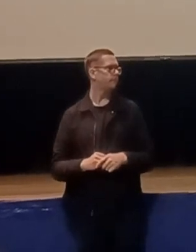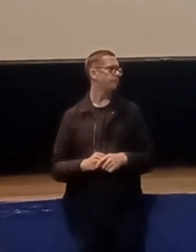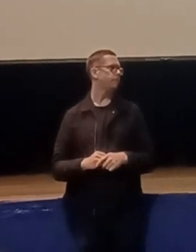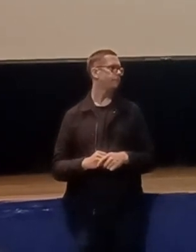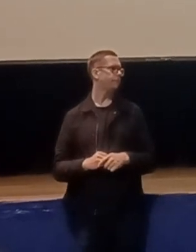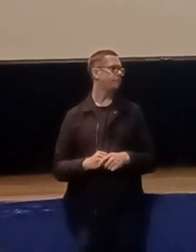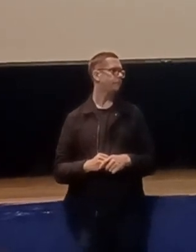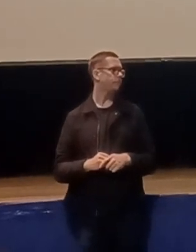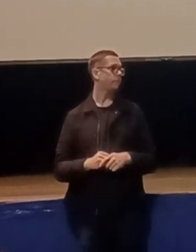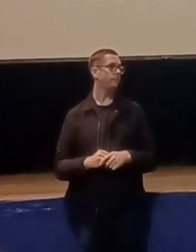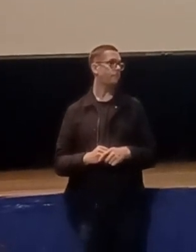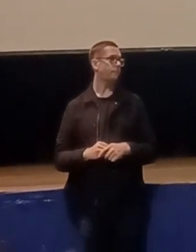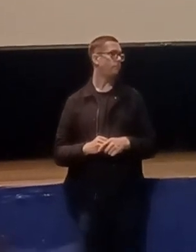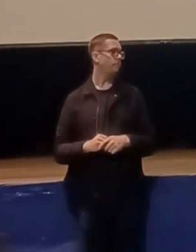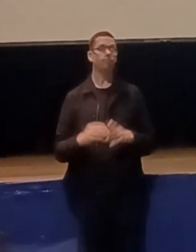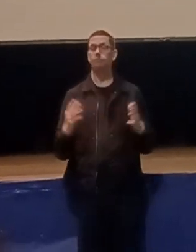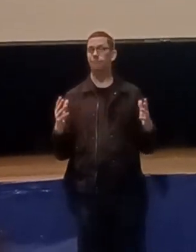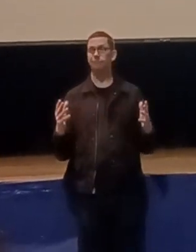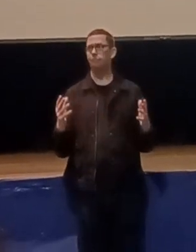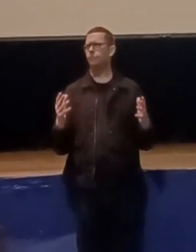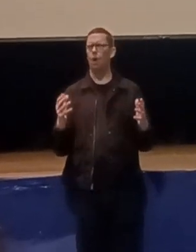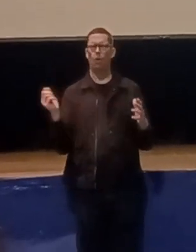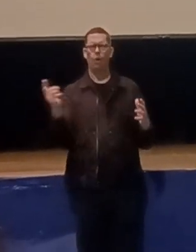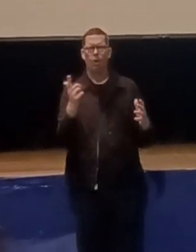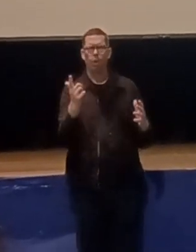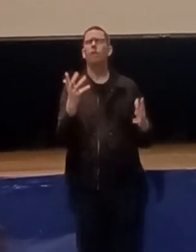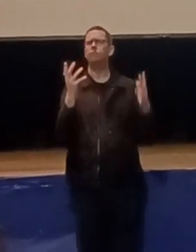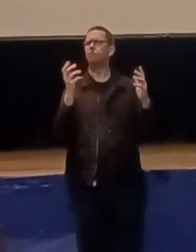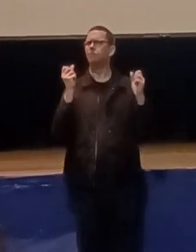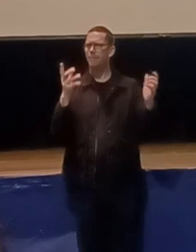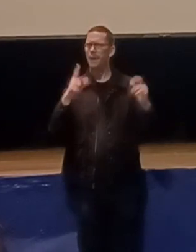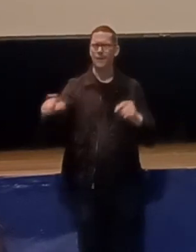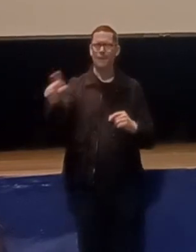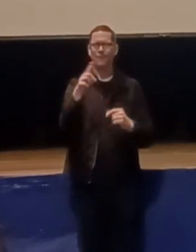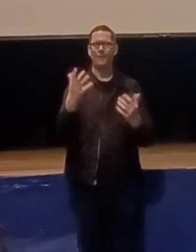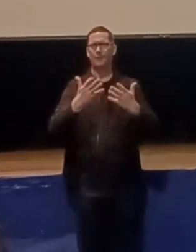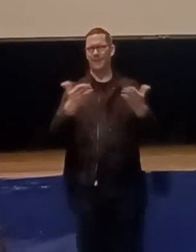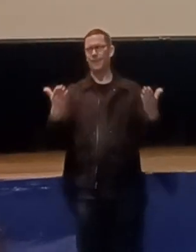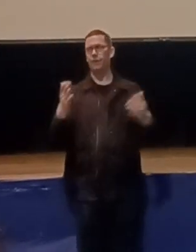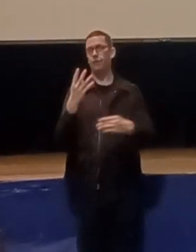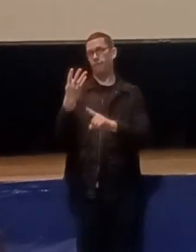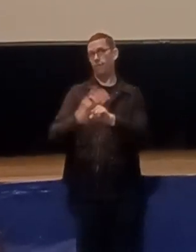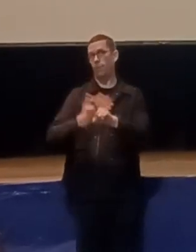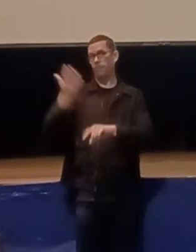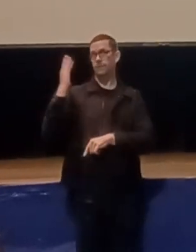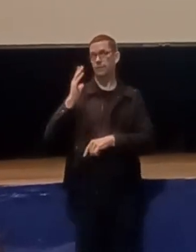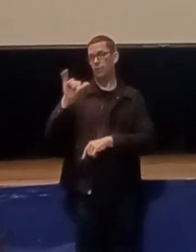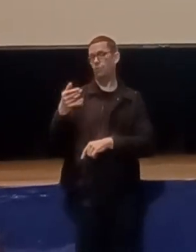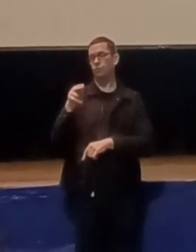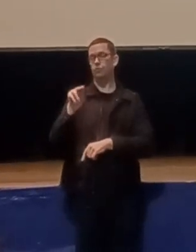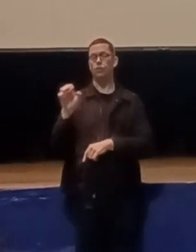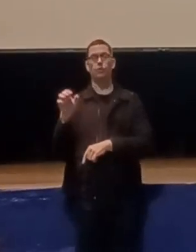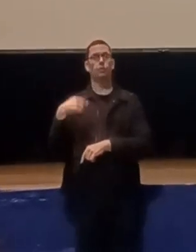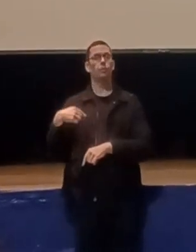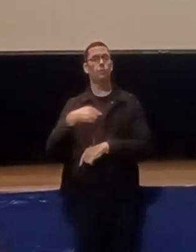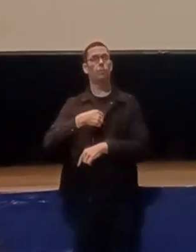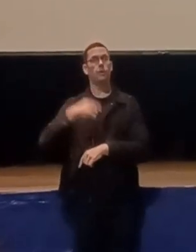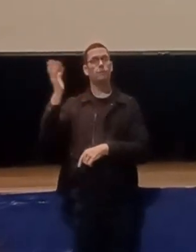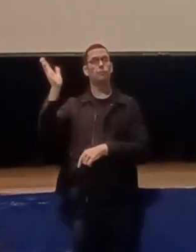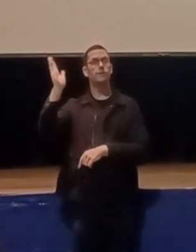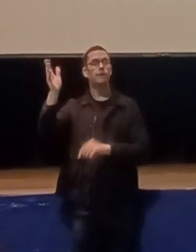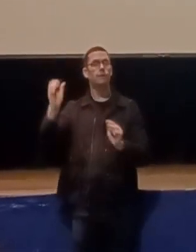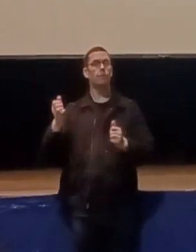So we were all here, many of us were here. Many of us were here 4 months ago in June when we presented a proposal that